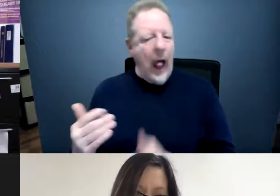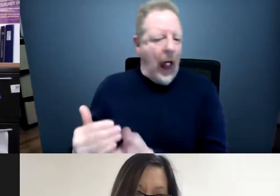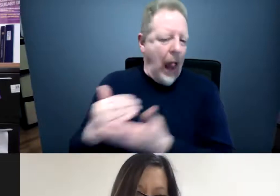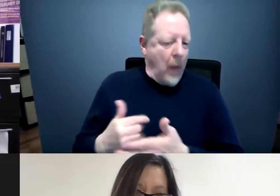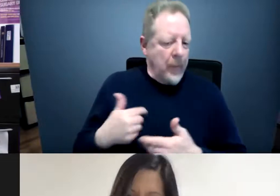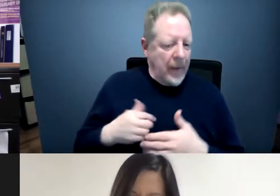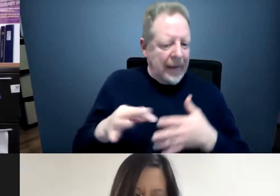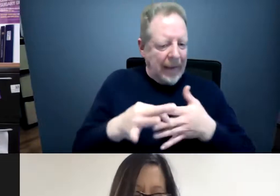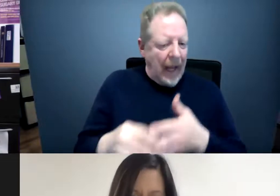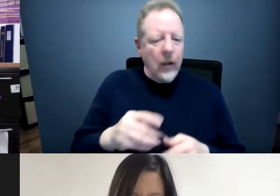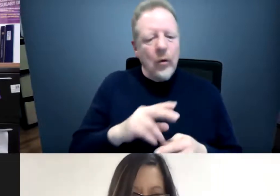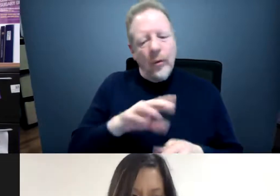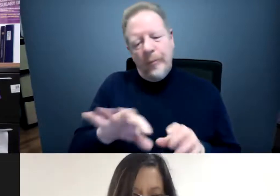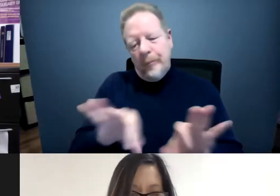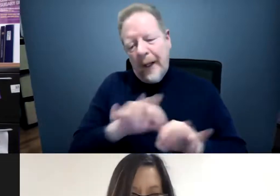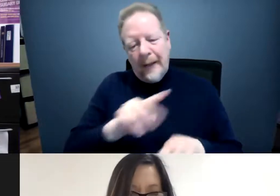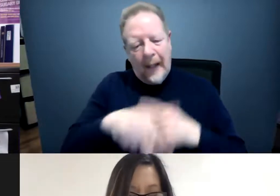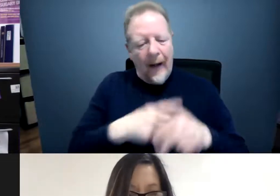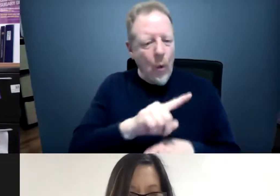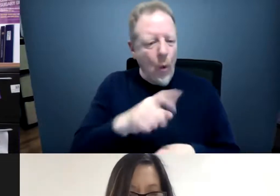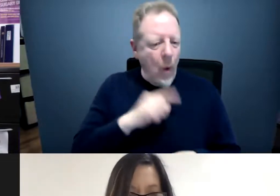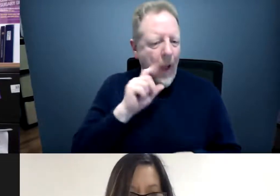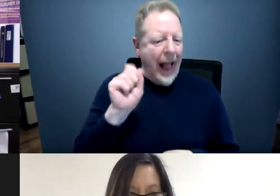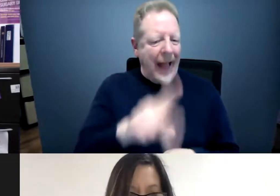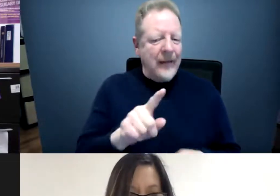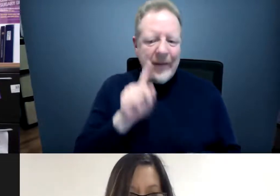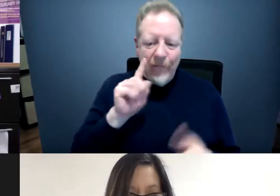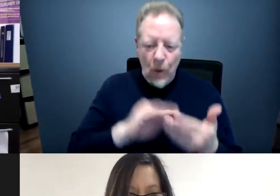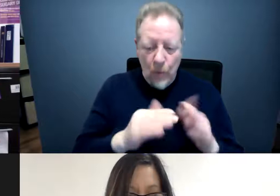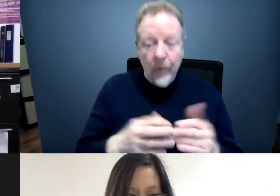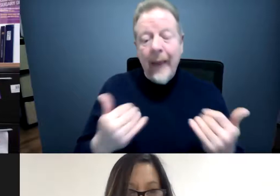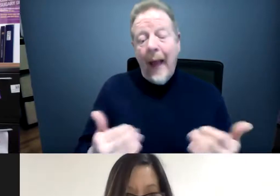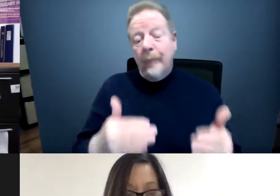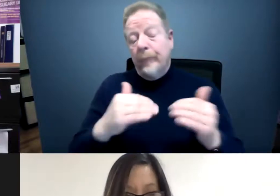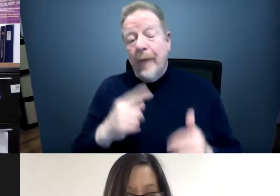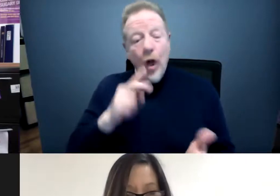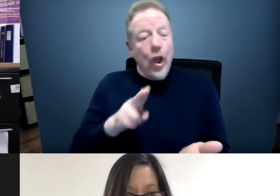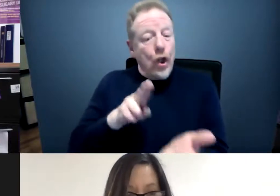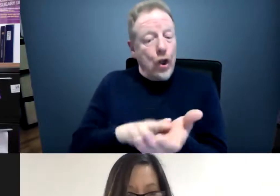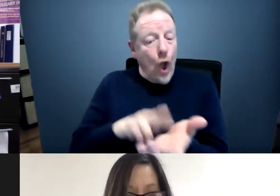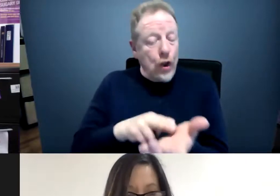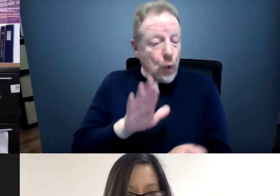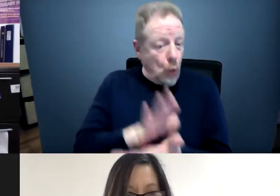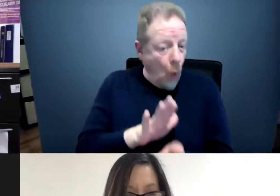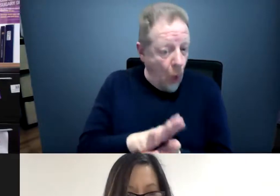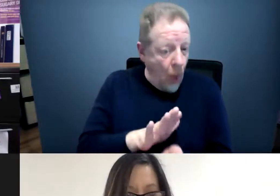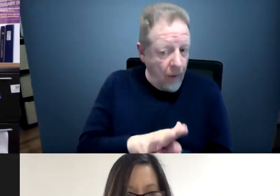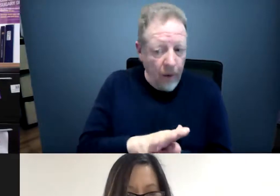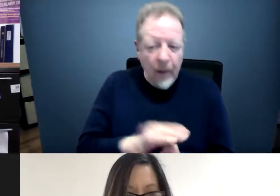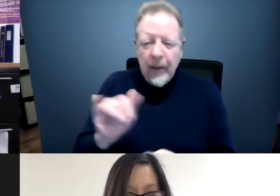guidance. And so for nursing school, it's like a clinical, they call it